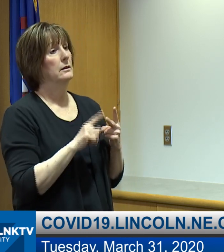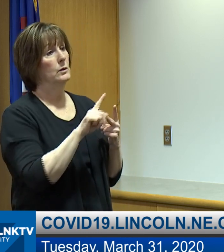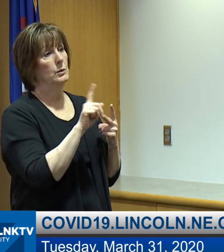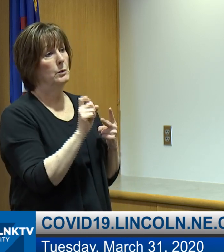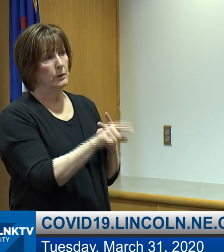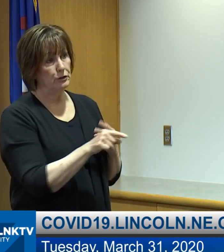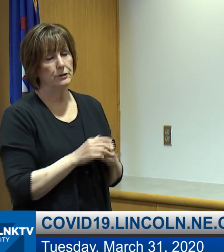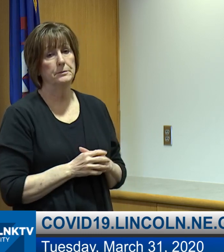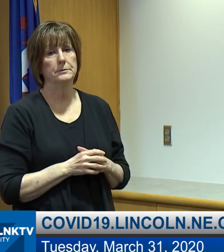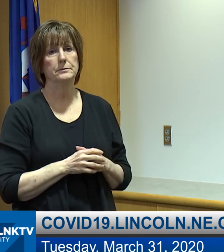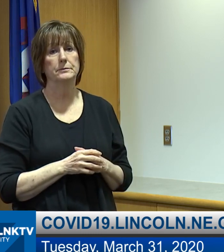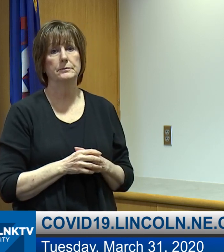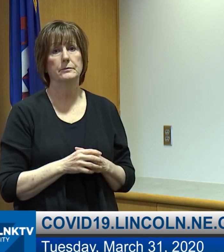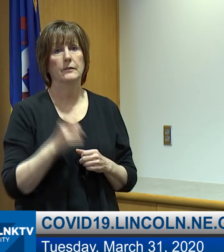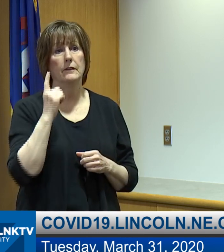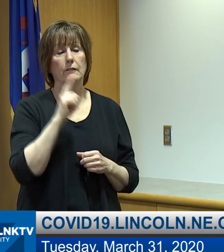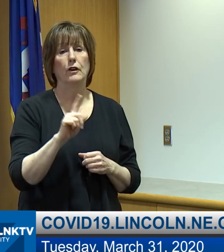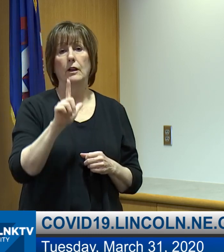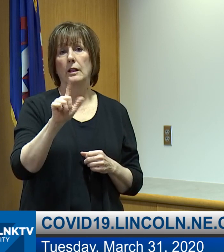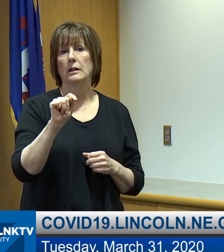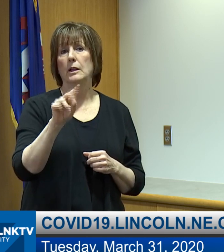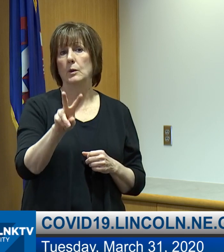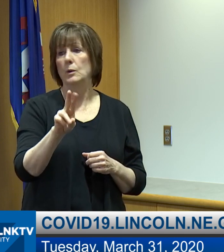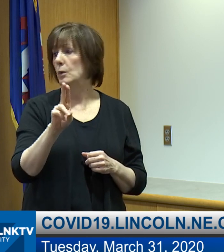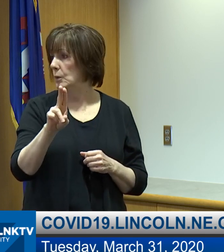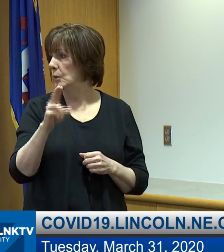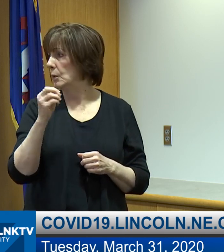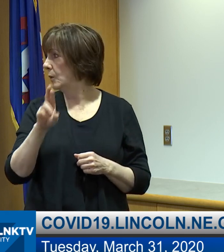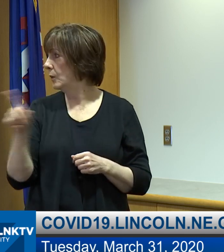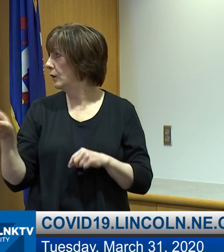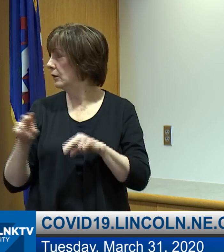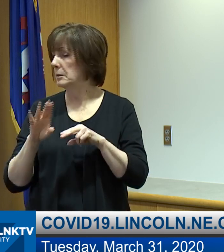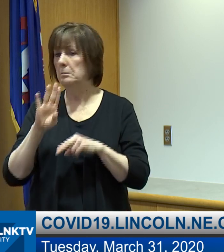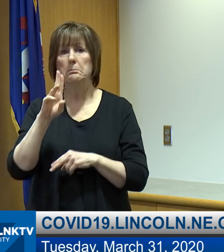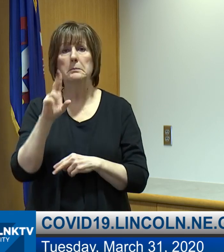is for LTU or StarTran.